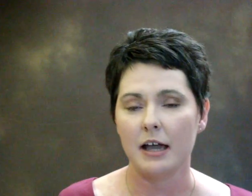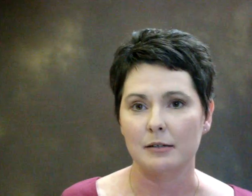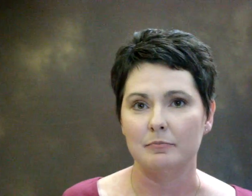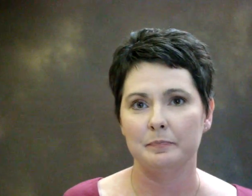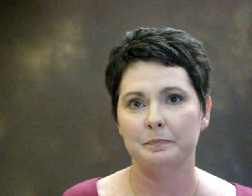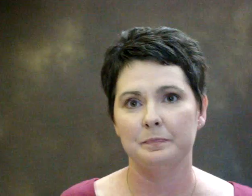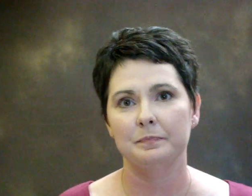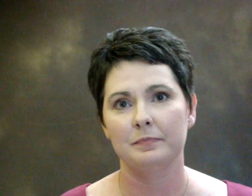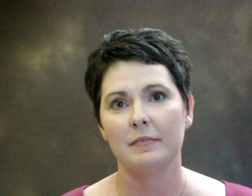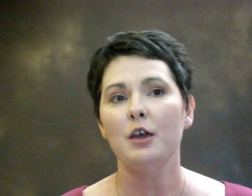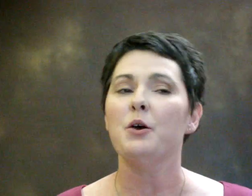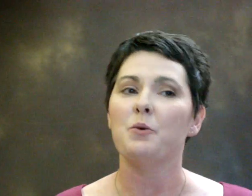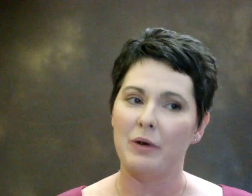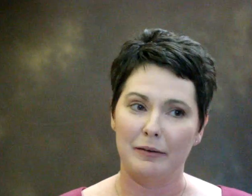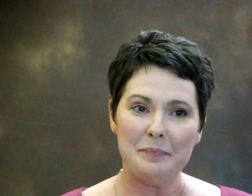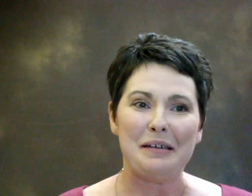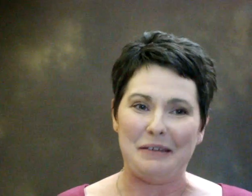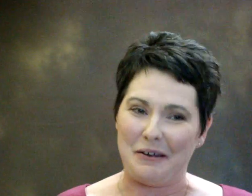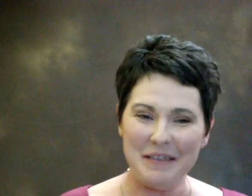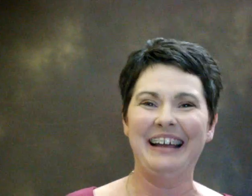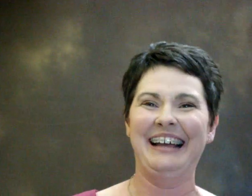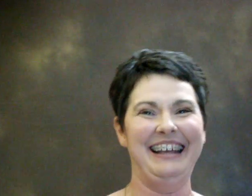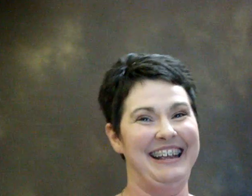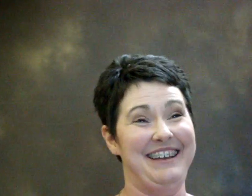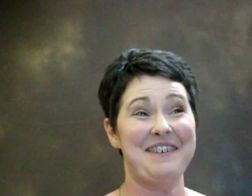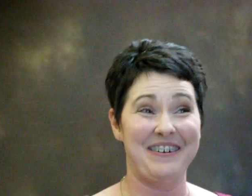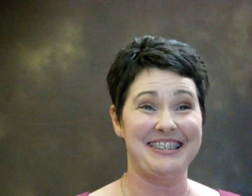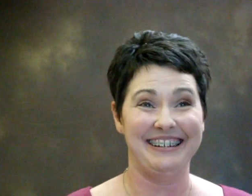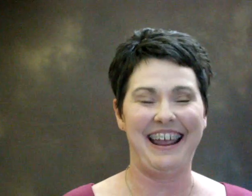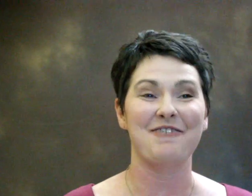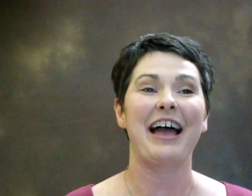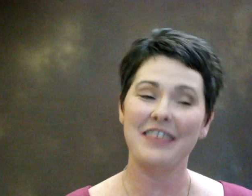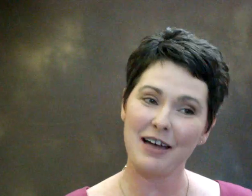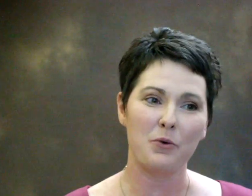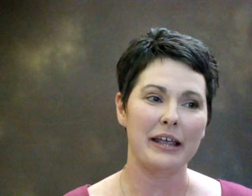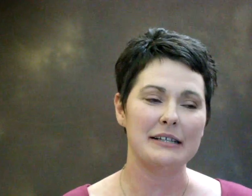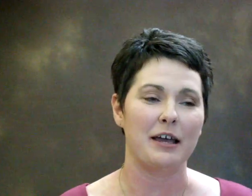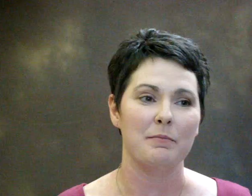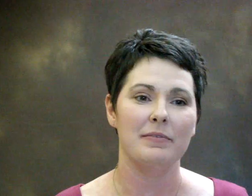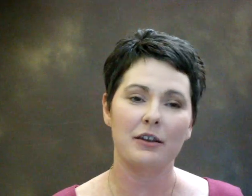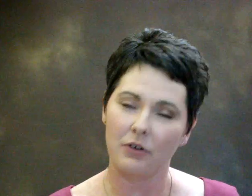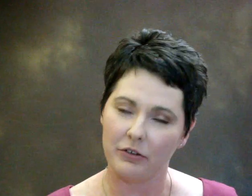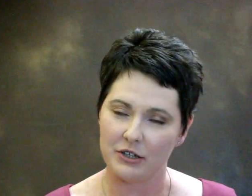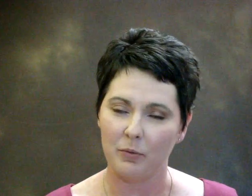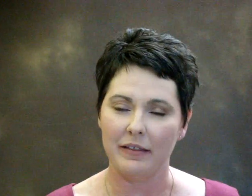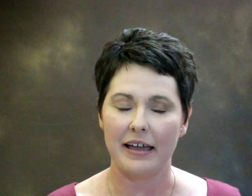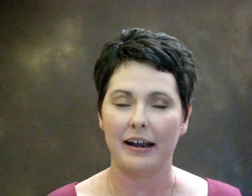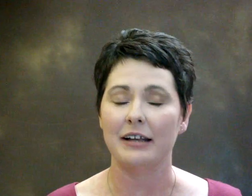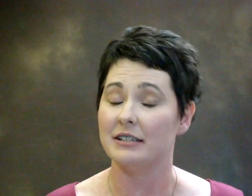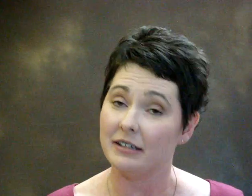that about when you find us? Well, no. Actually later? It wasn't. Okay. At that point, that neurologist told me that I just needed